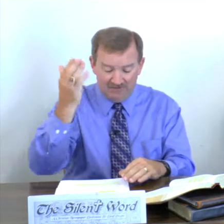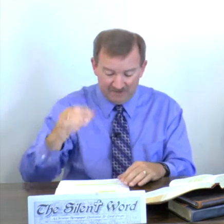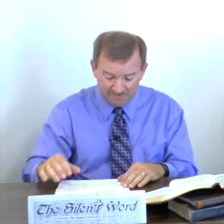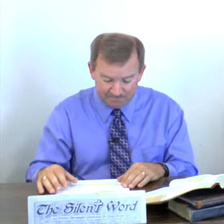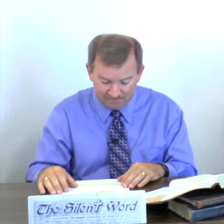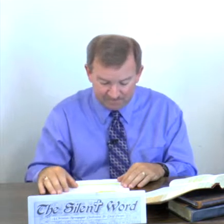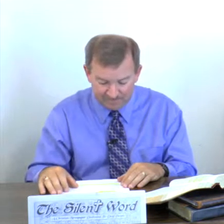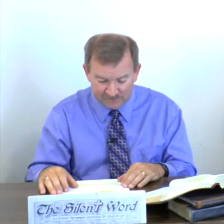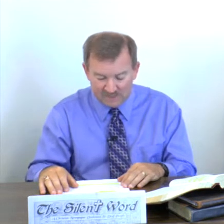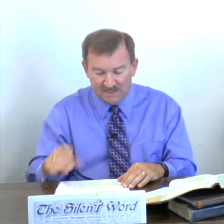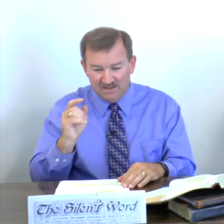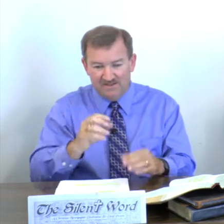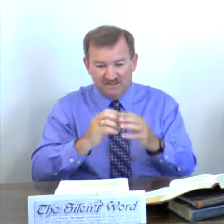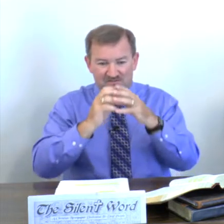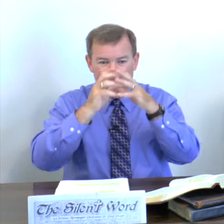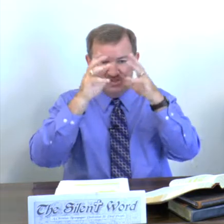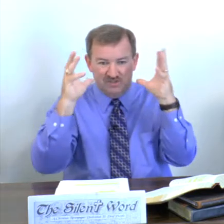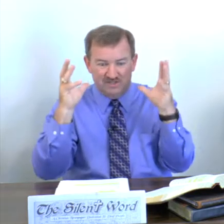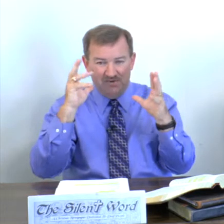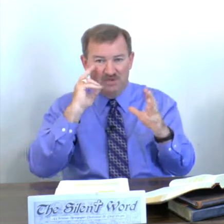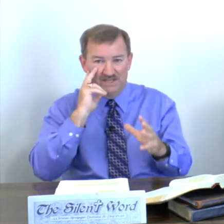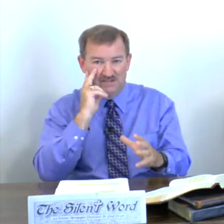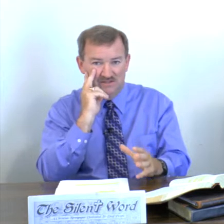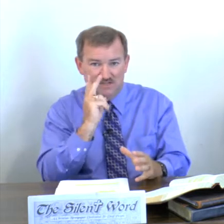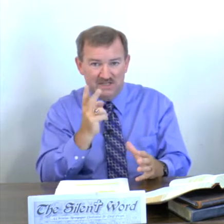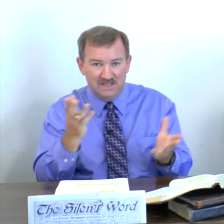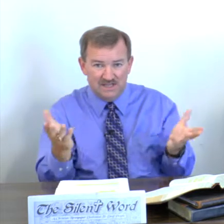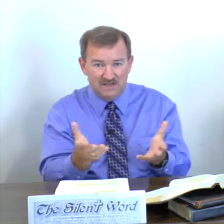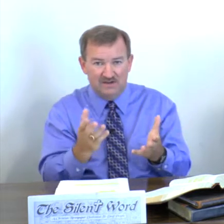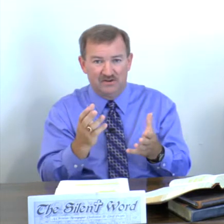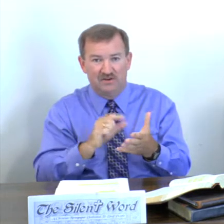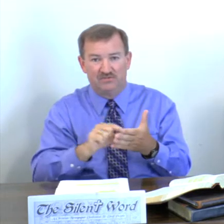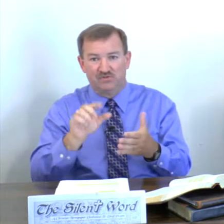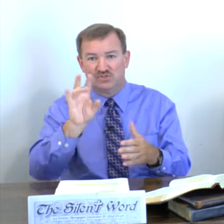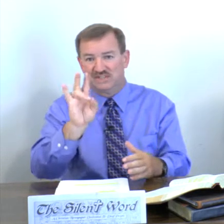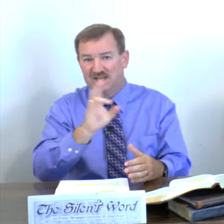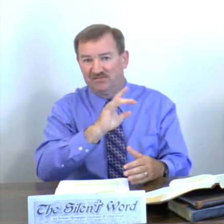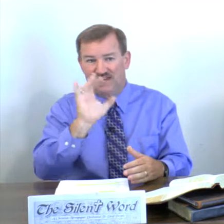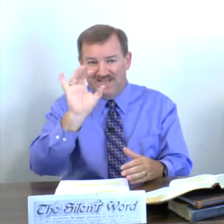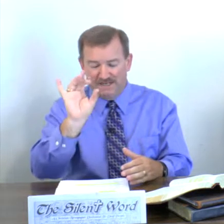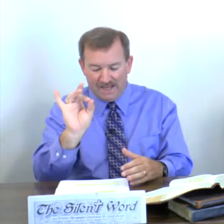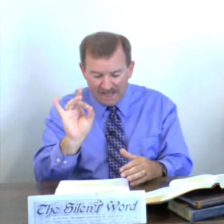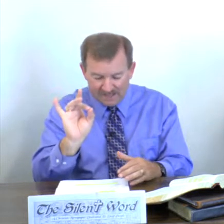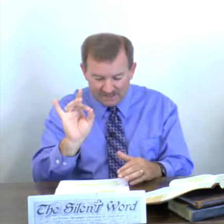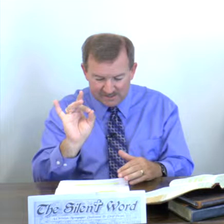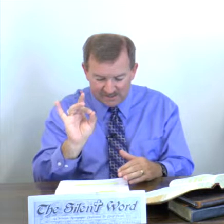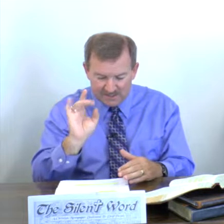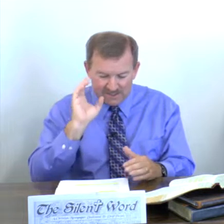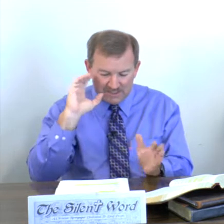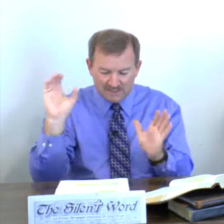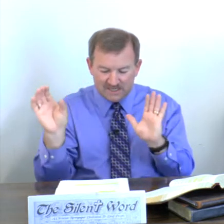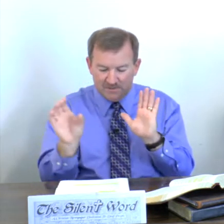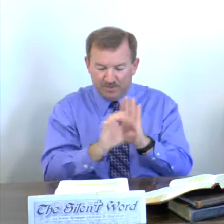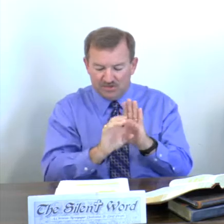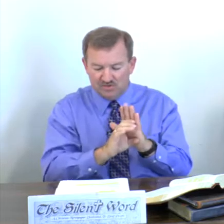heaven." This vision that we get to see here in verses 7 and 8 is a picture